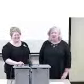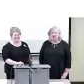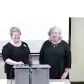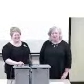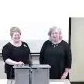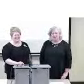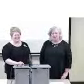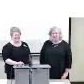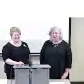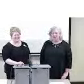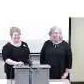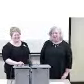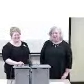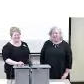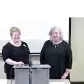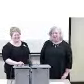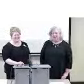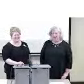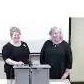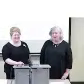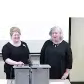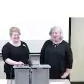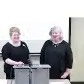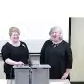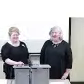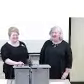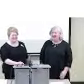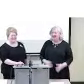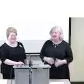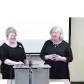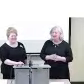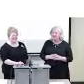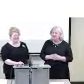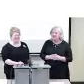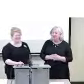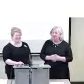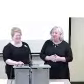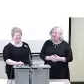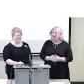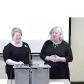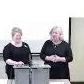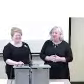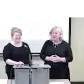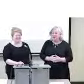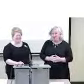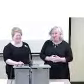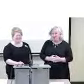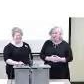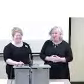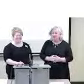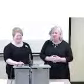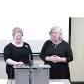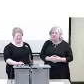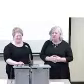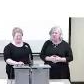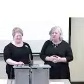director of elite program here at lee here at our school and uh this is a federally funded trio program